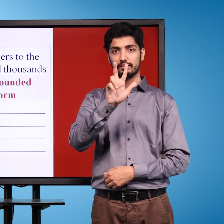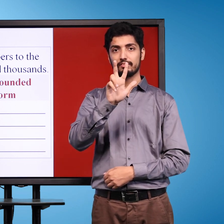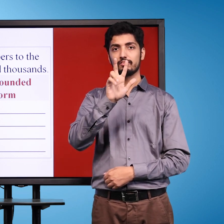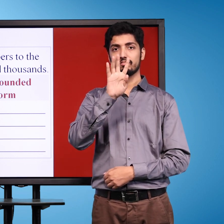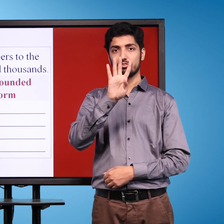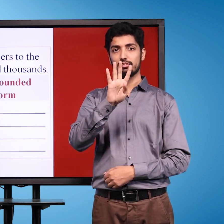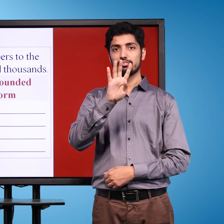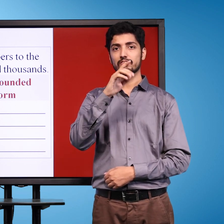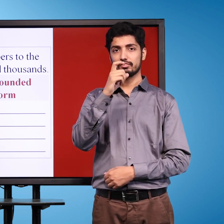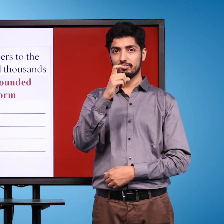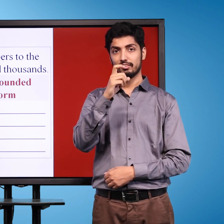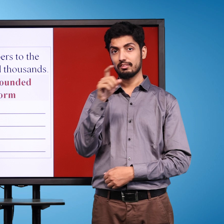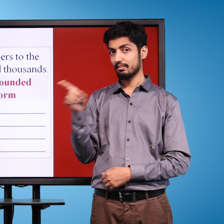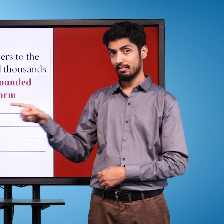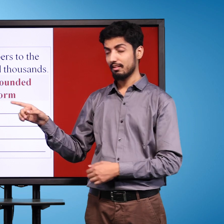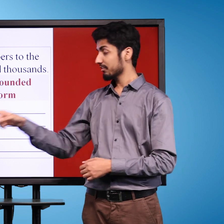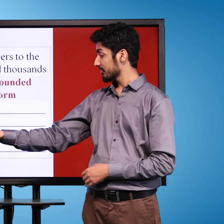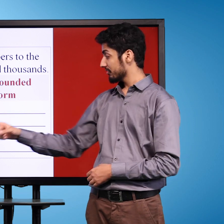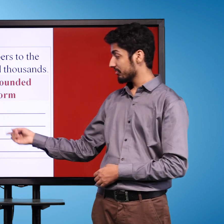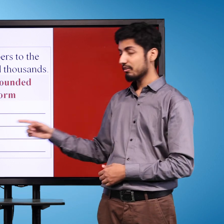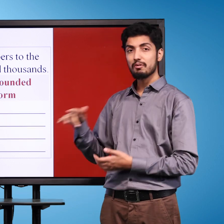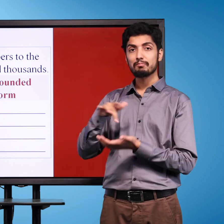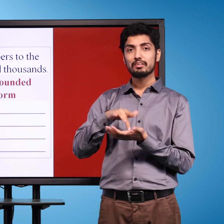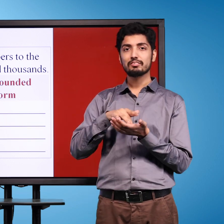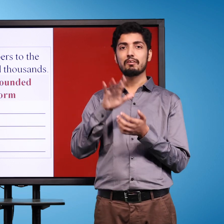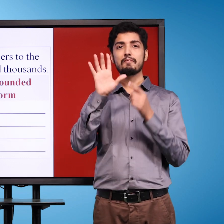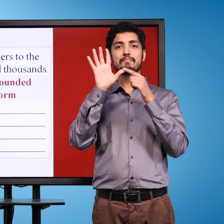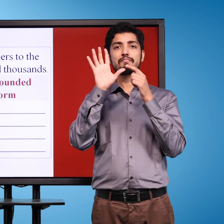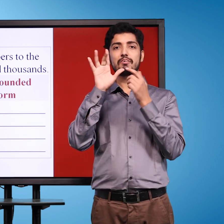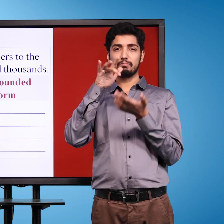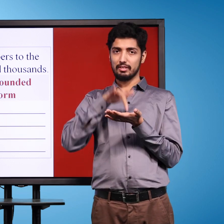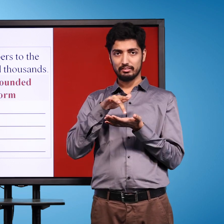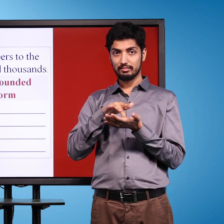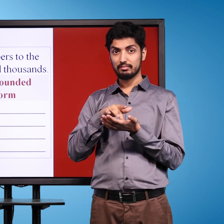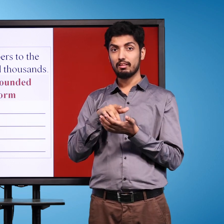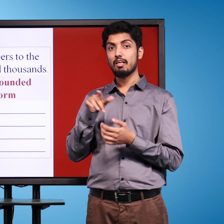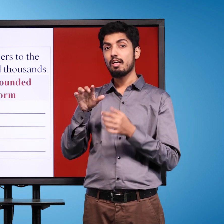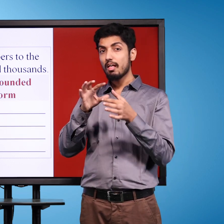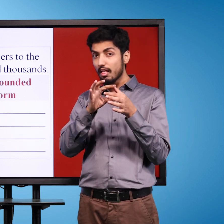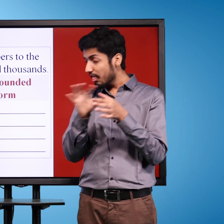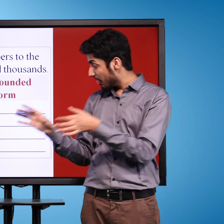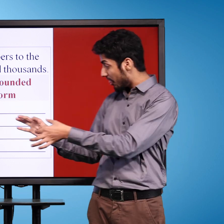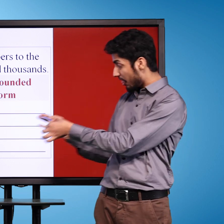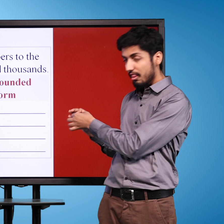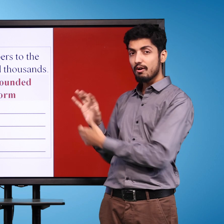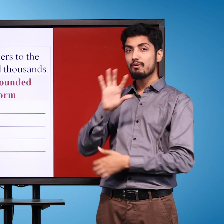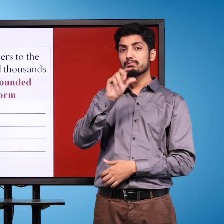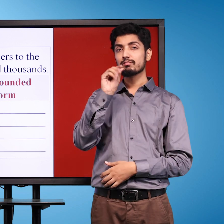75847. Approximate to nearest 10,000s. Rounded form dash. Write all the 4 answers